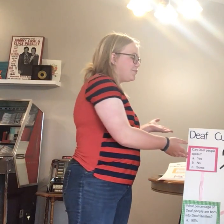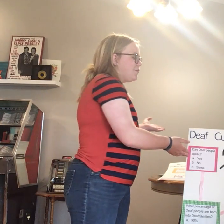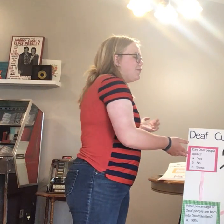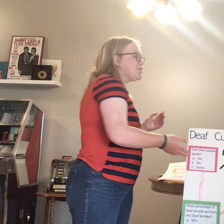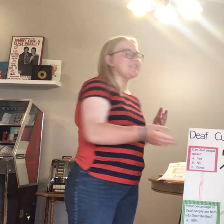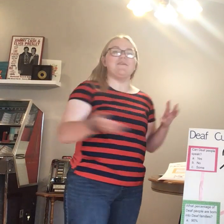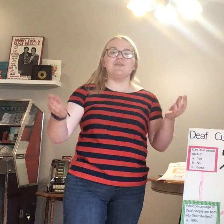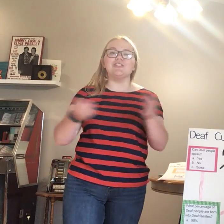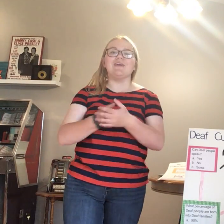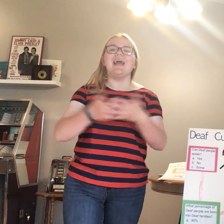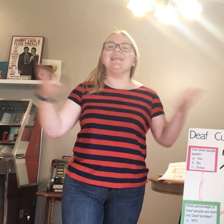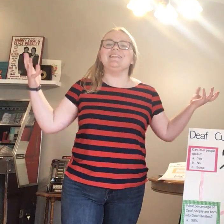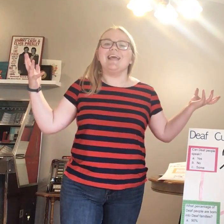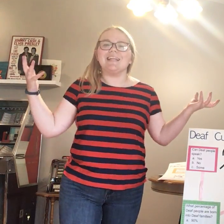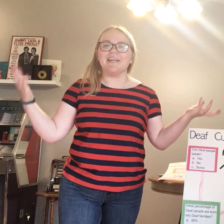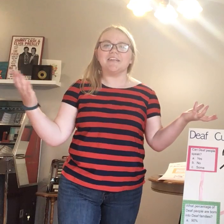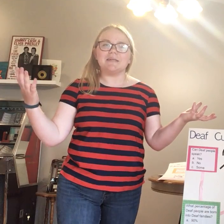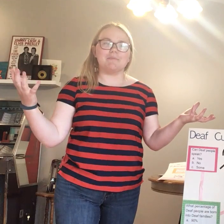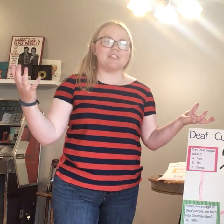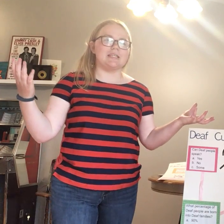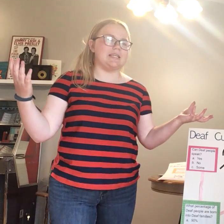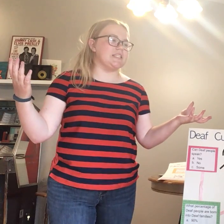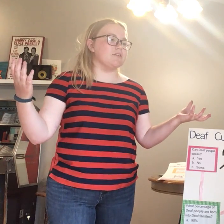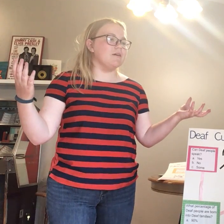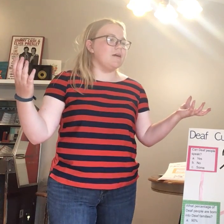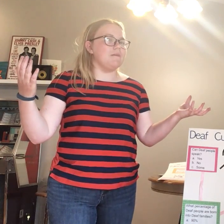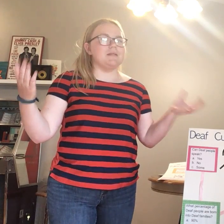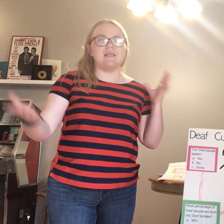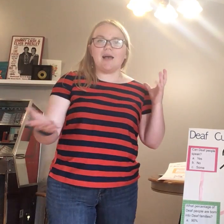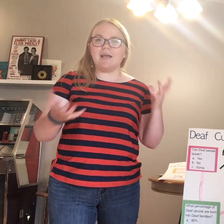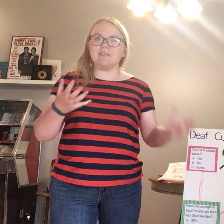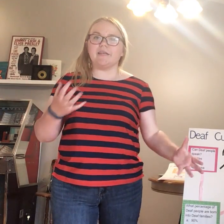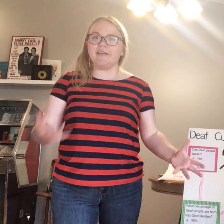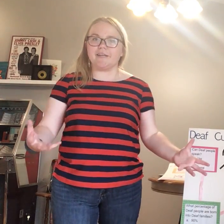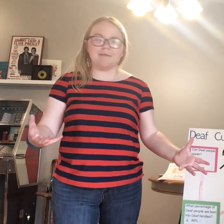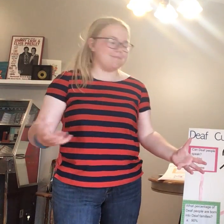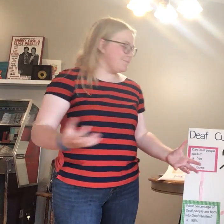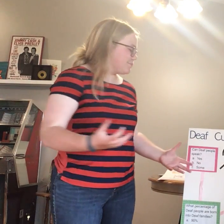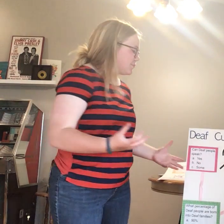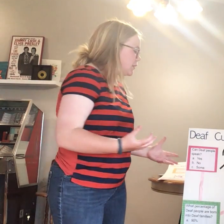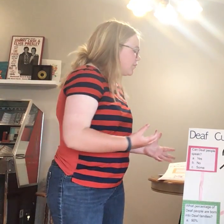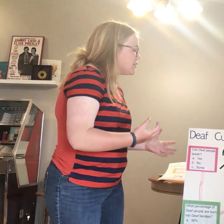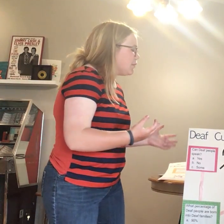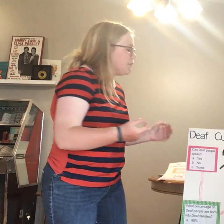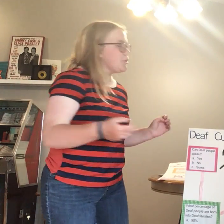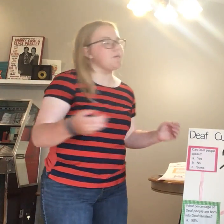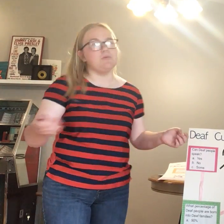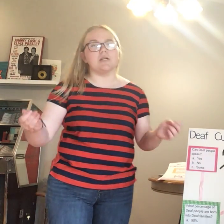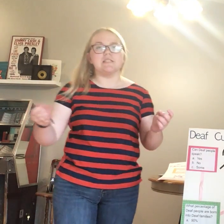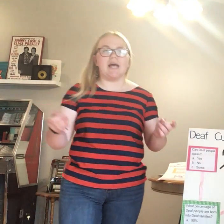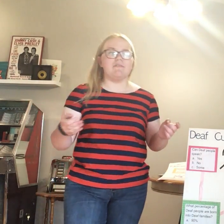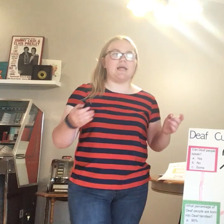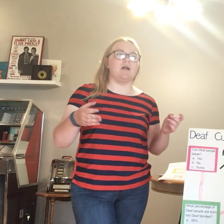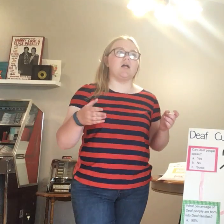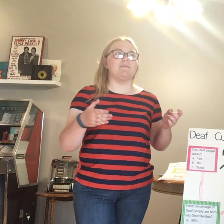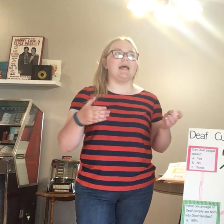If you're deaf, you can do anything that a hearing person can do besides hear. For some people, they're born deaf, and that